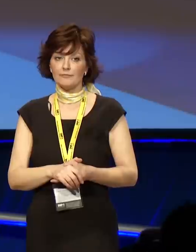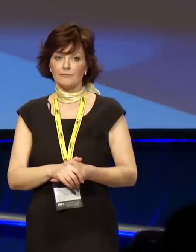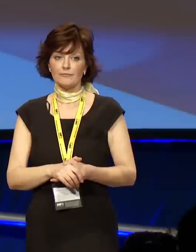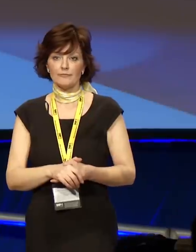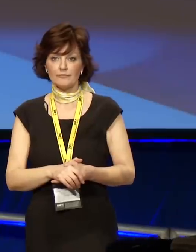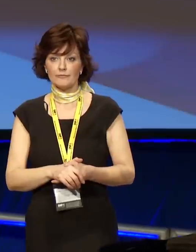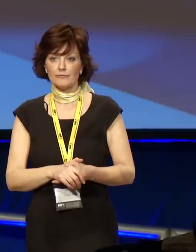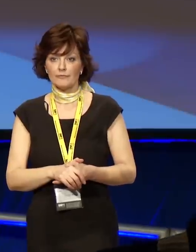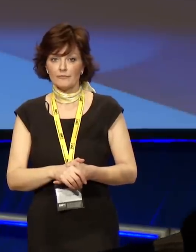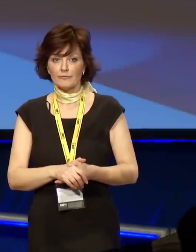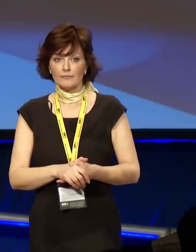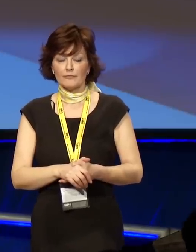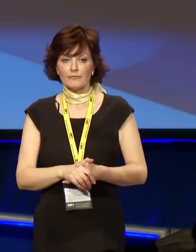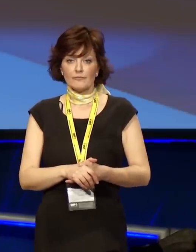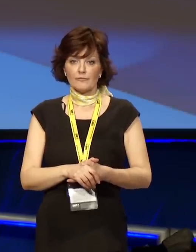Hand up, please.